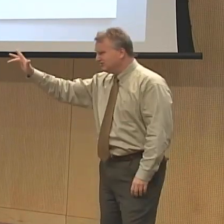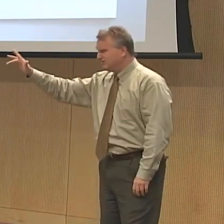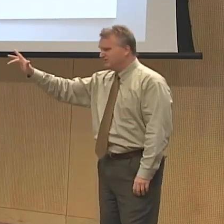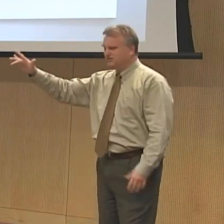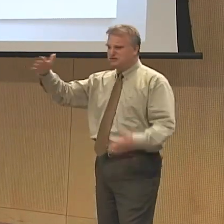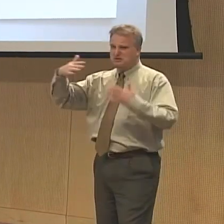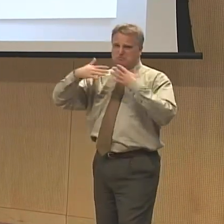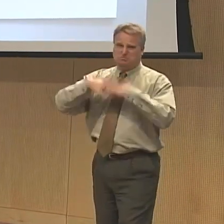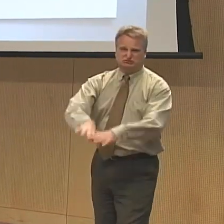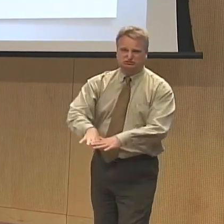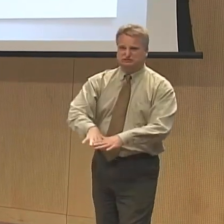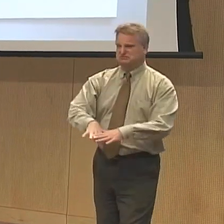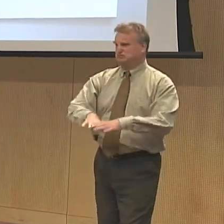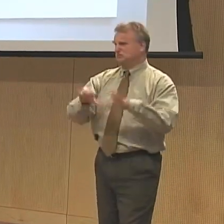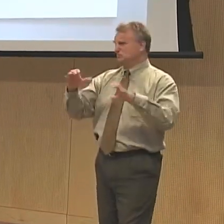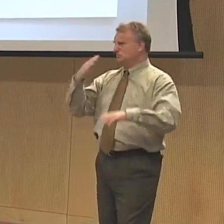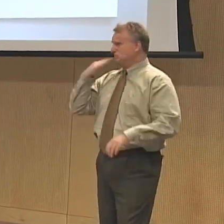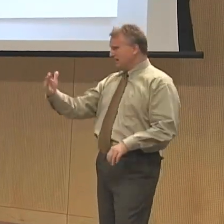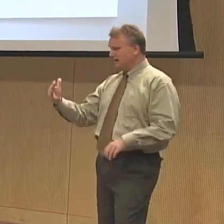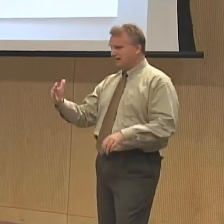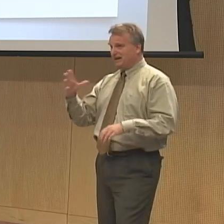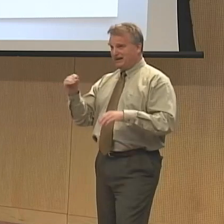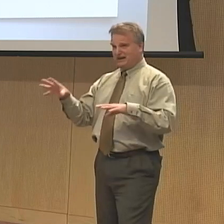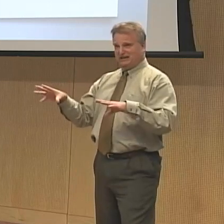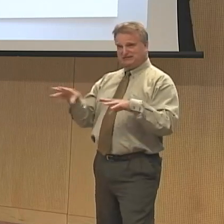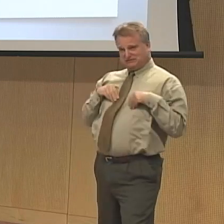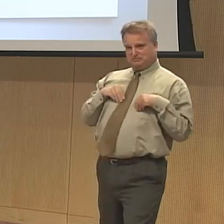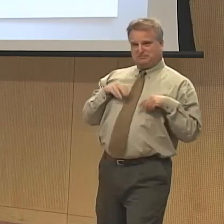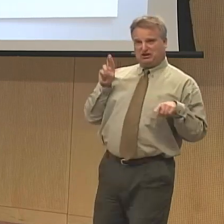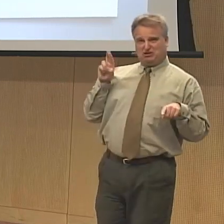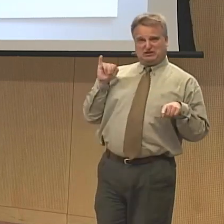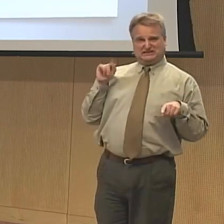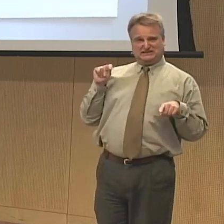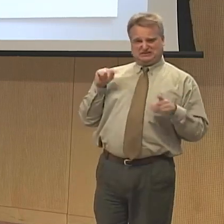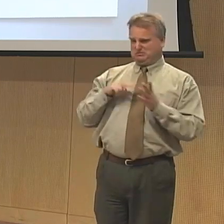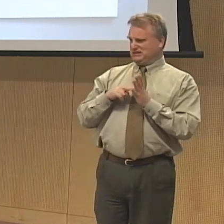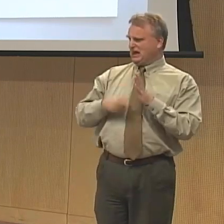really bright deaf people, mainstream, successful stories, and they came to RIT.